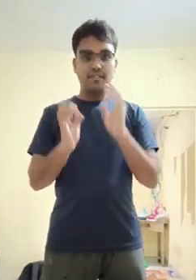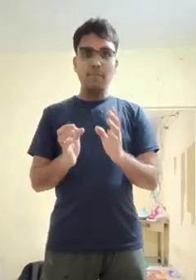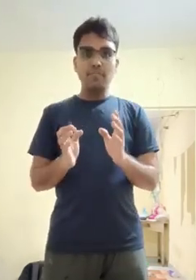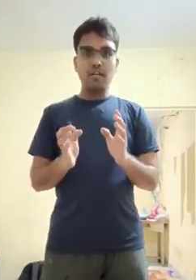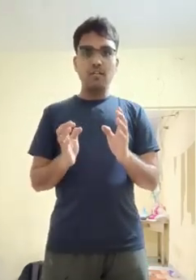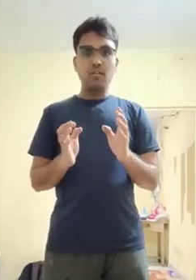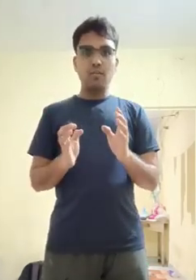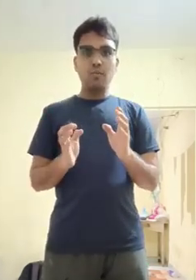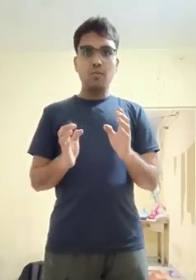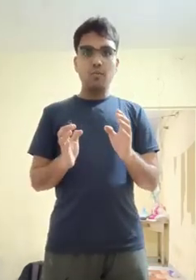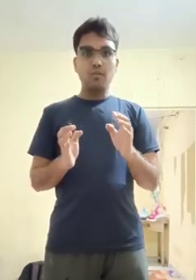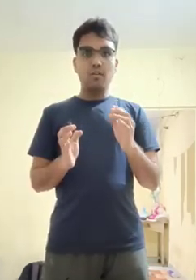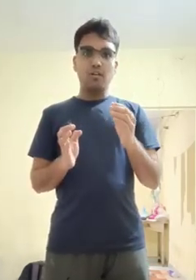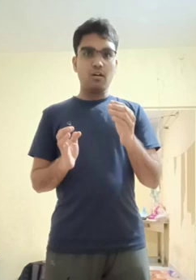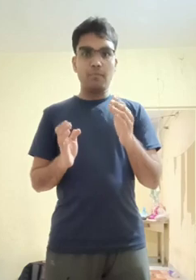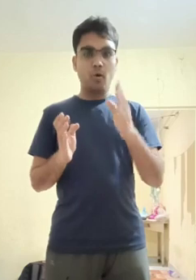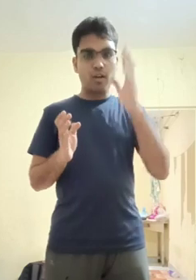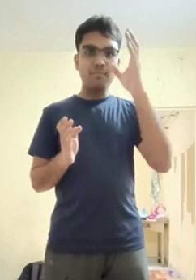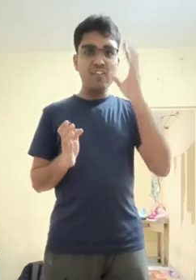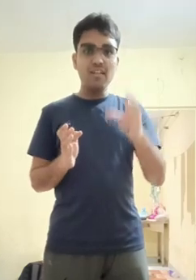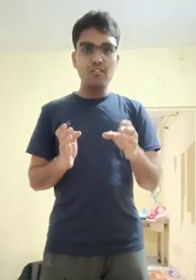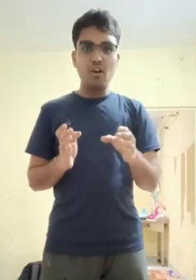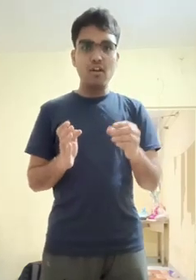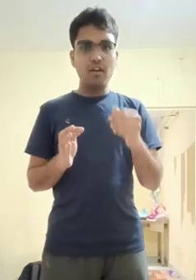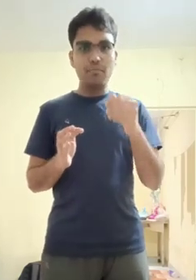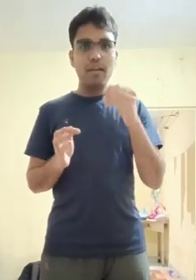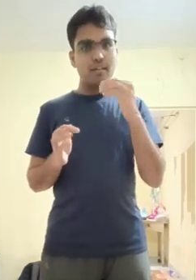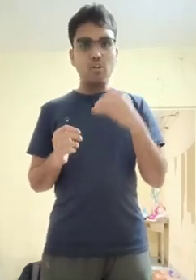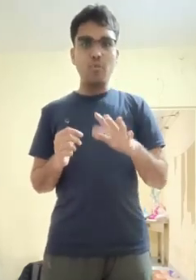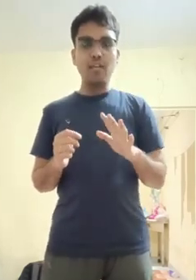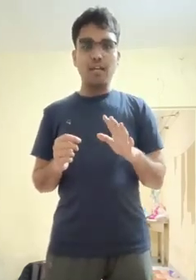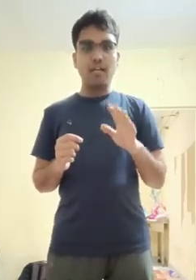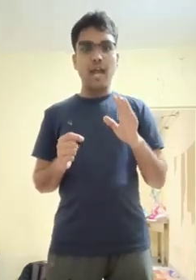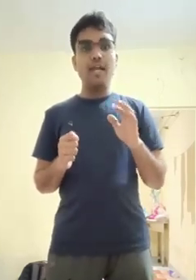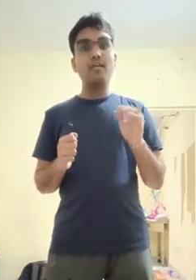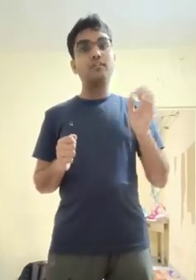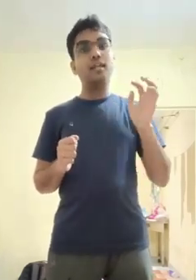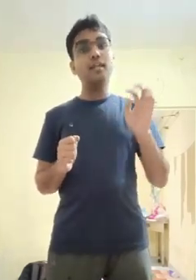exception program will your compile normally, and then